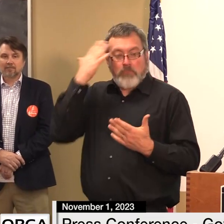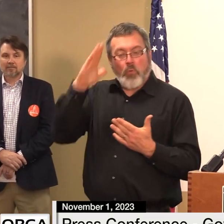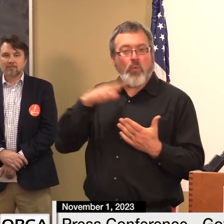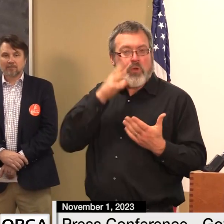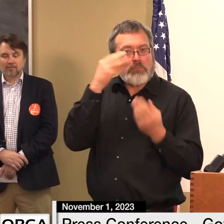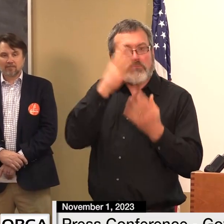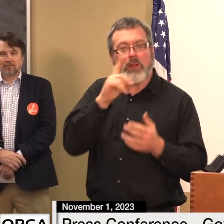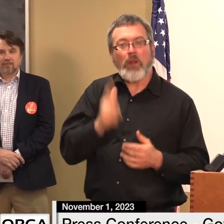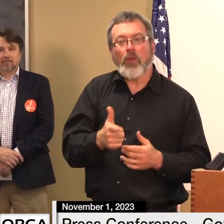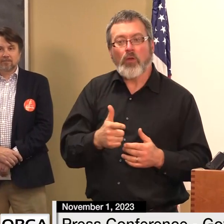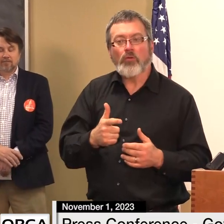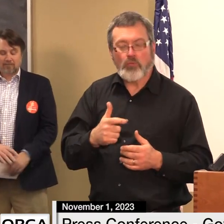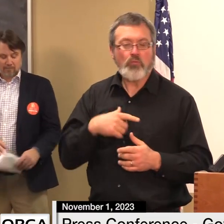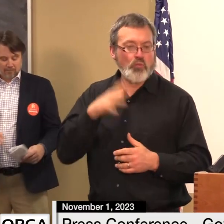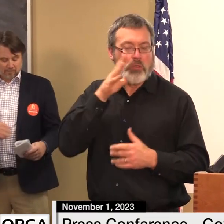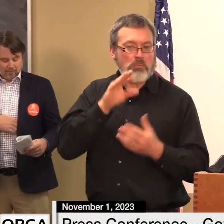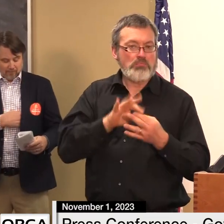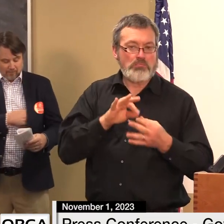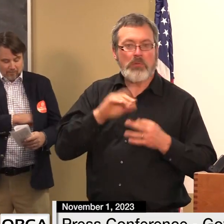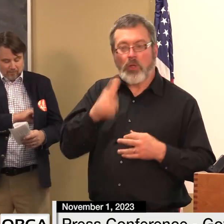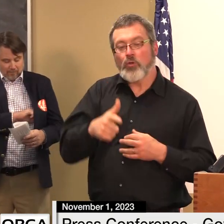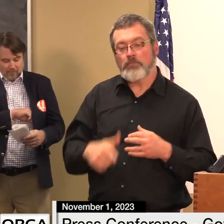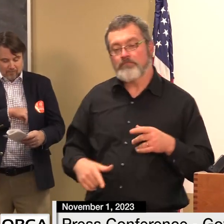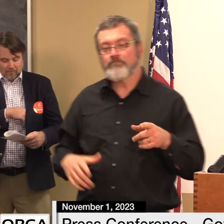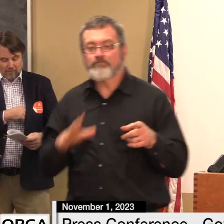we'll get back to you on that.